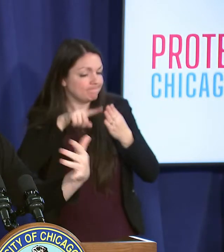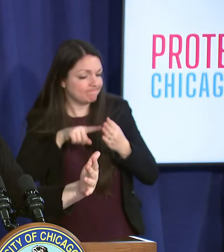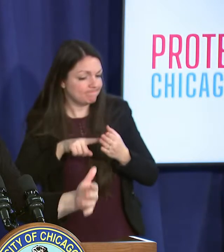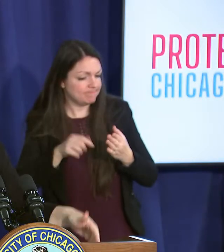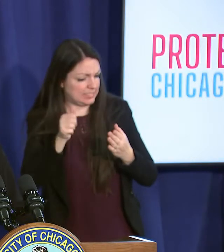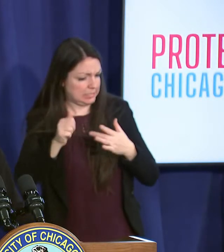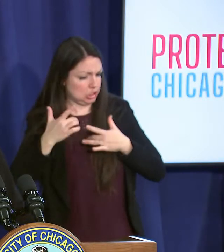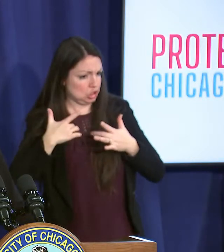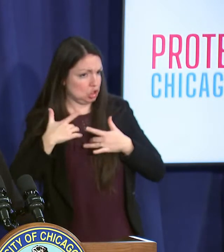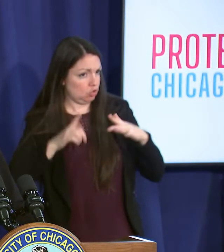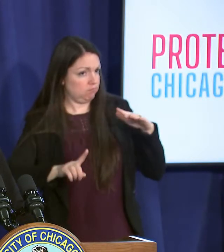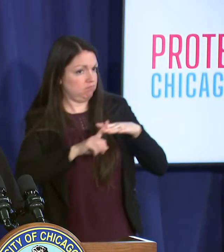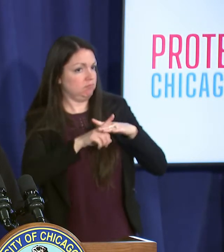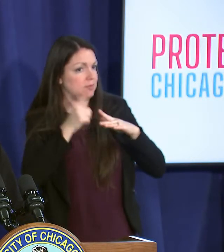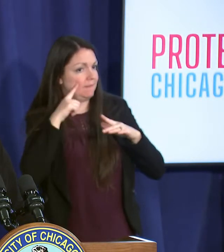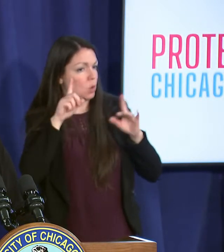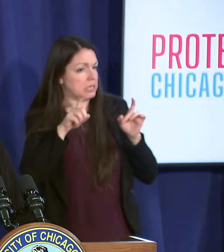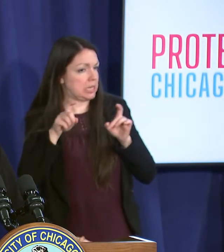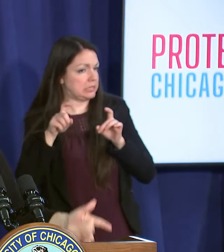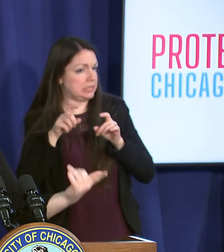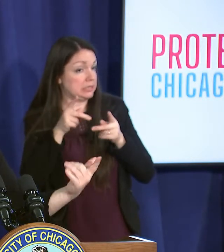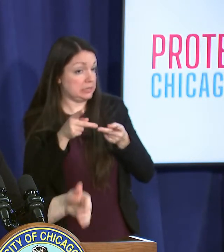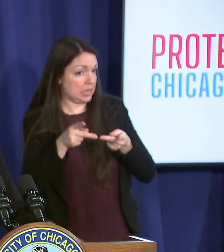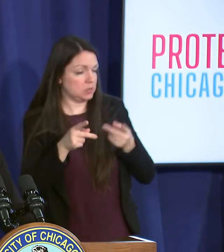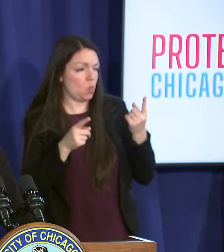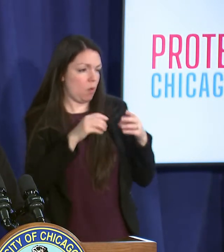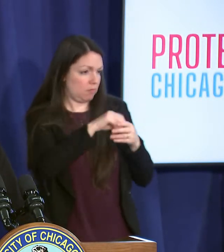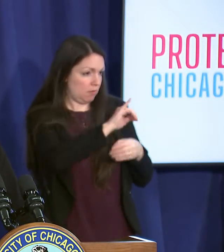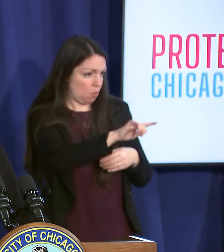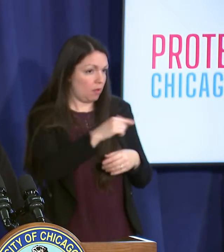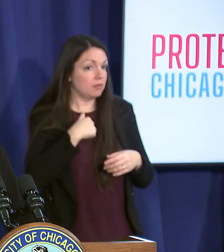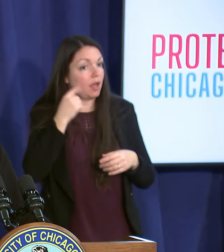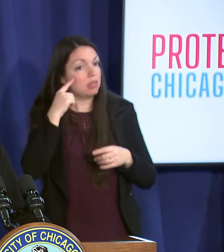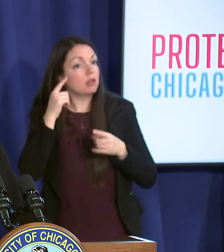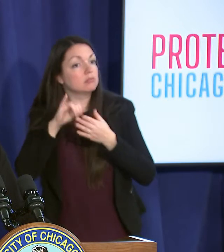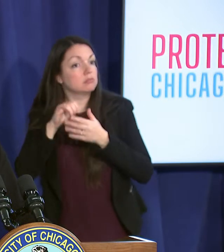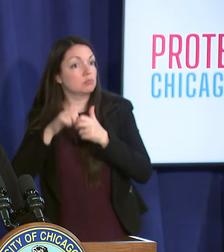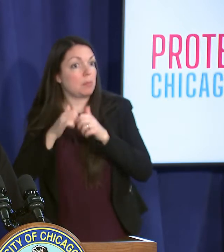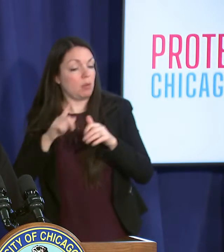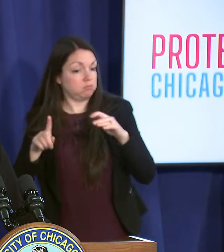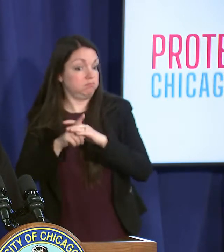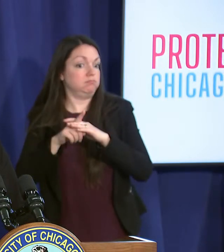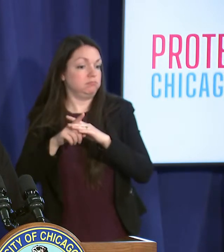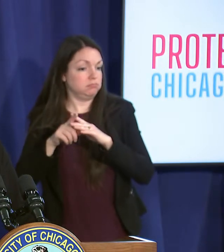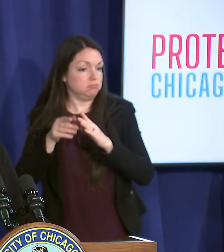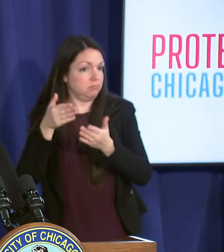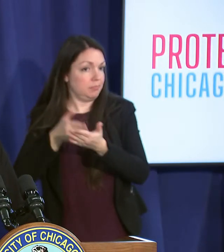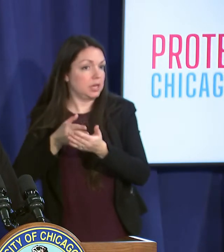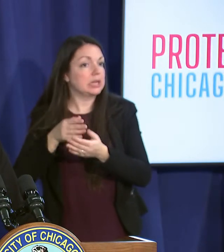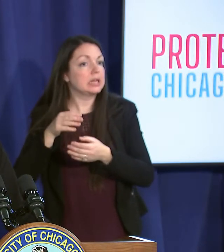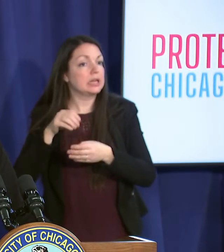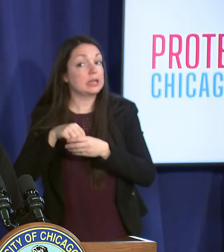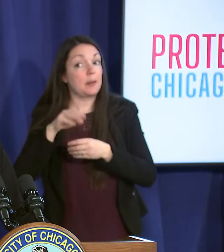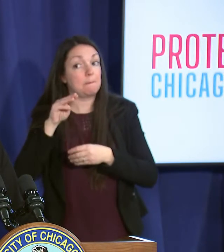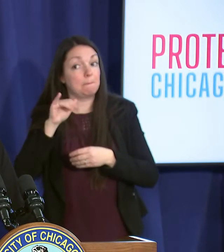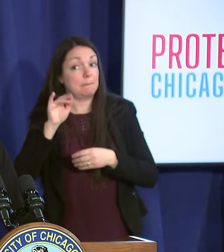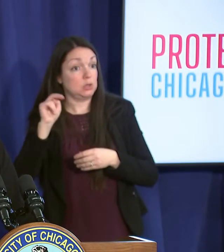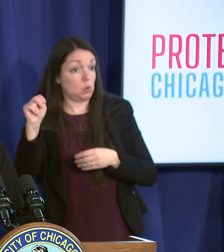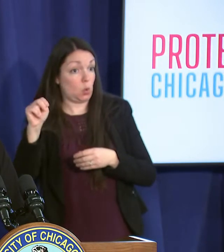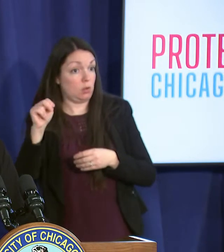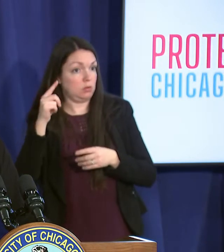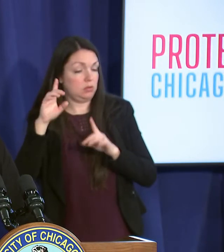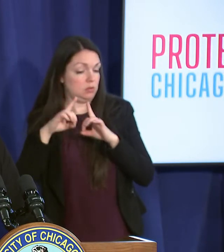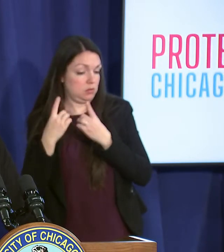any concerns that come up around these testing sites, one in Illinois, but I think this one was in Minnesota, and this is one of the divisions that has